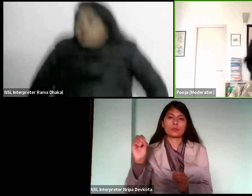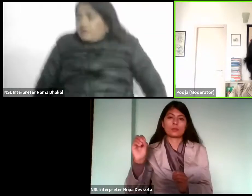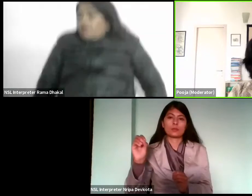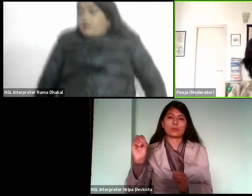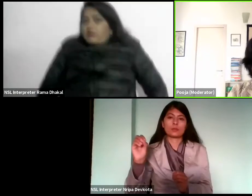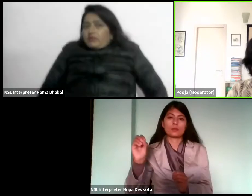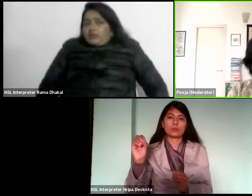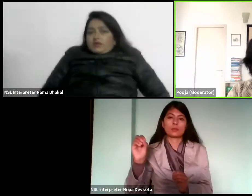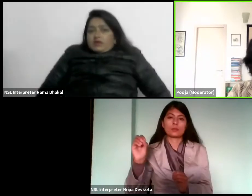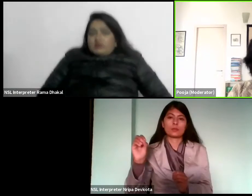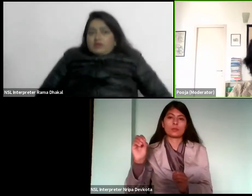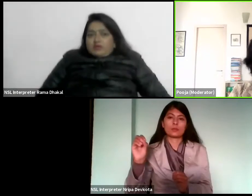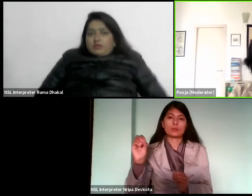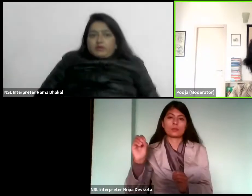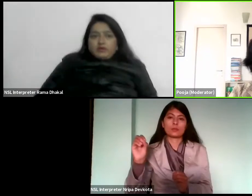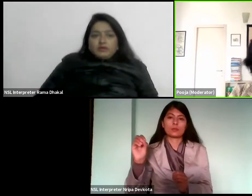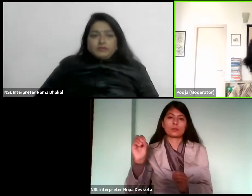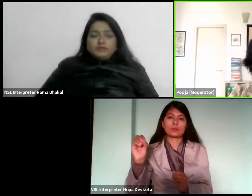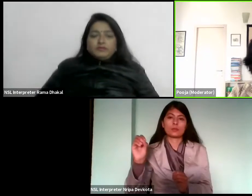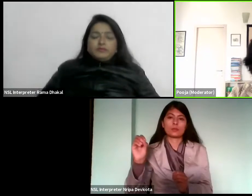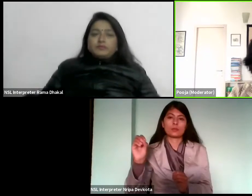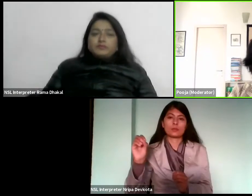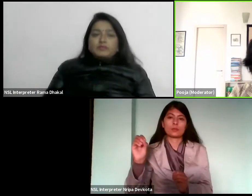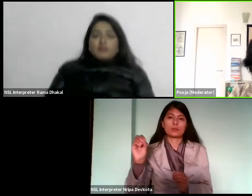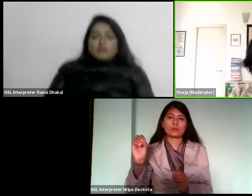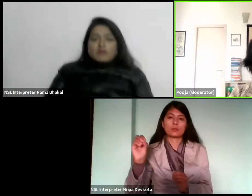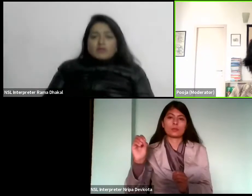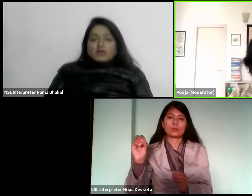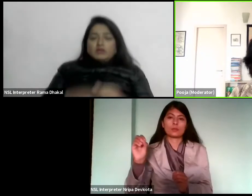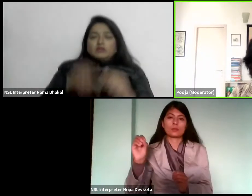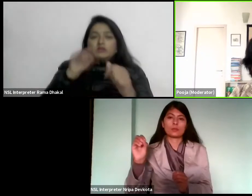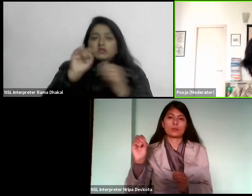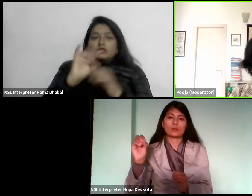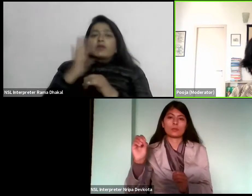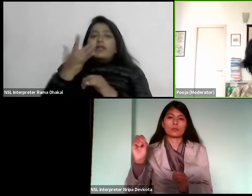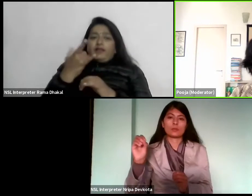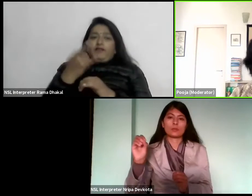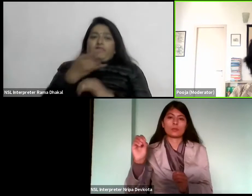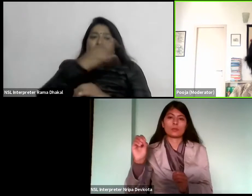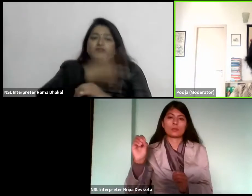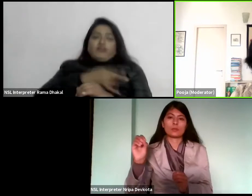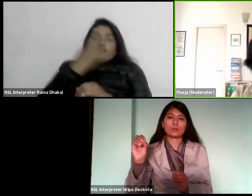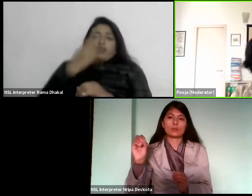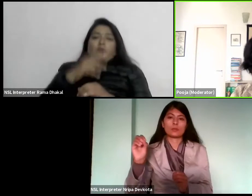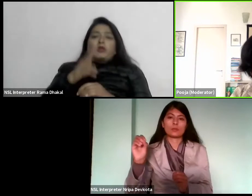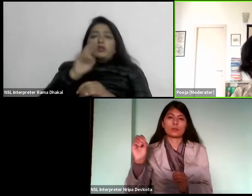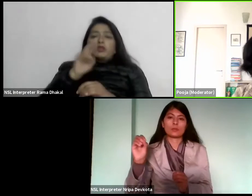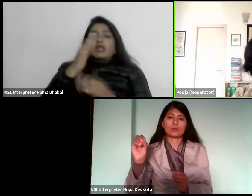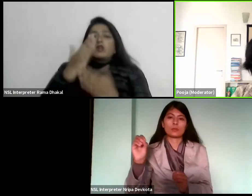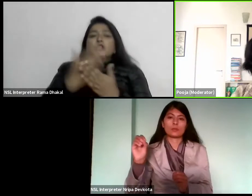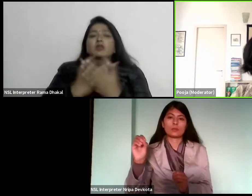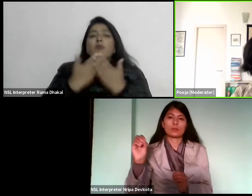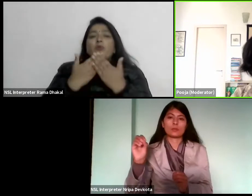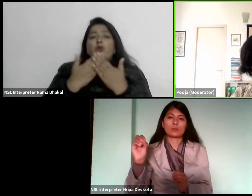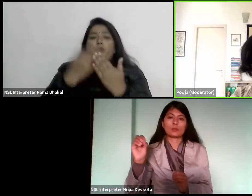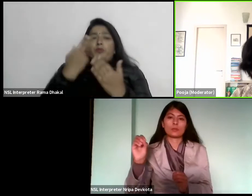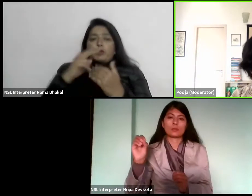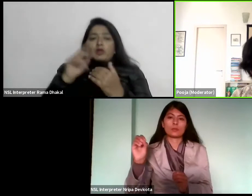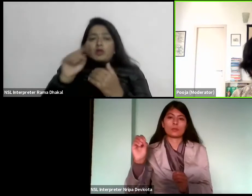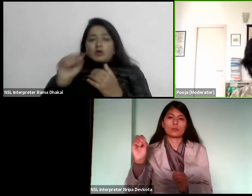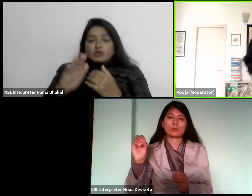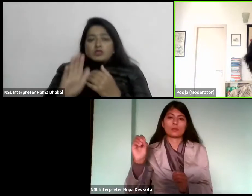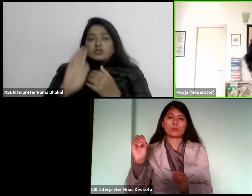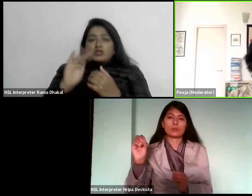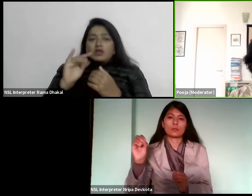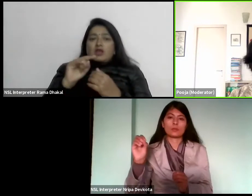corporates. What do you think the impact of this GR will be, and how do you read this, touching upon the various